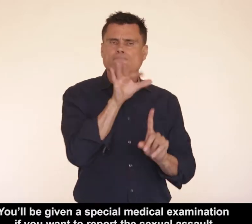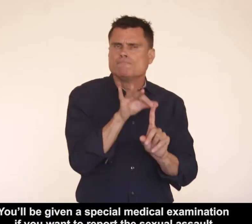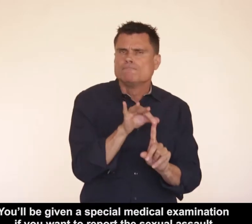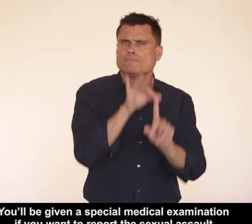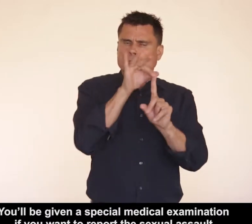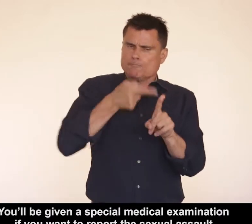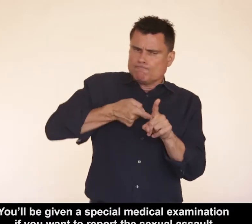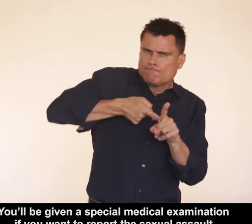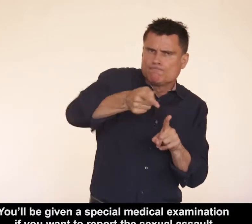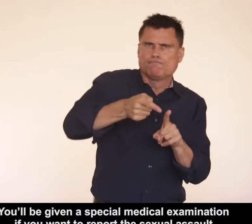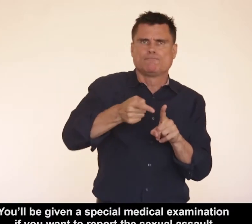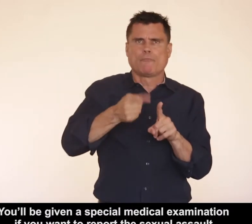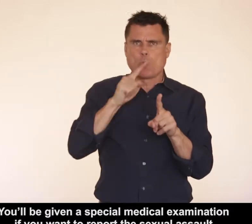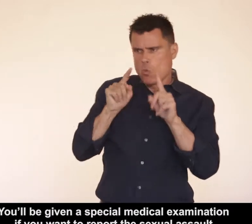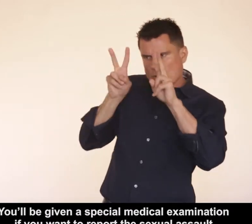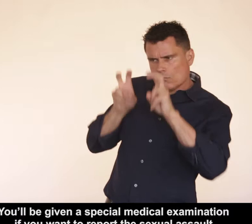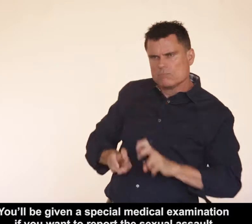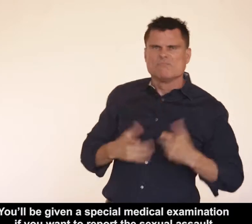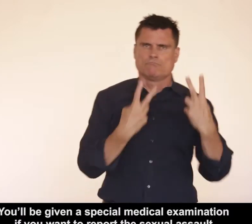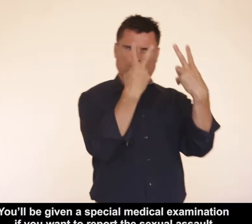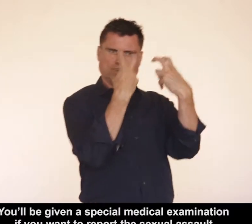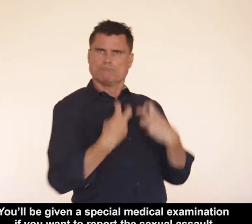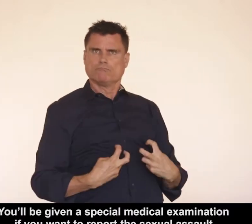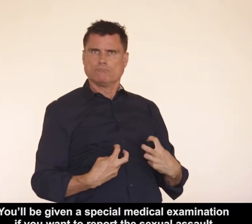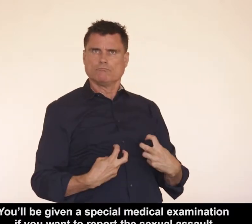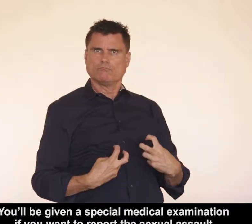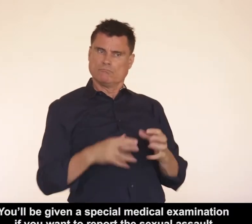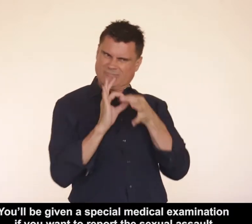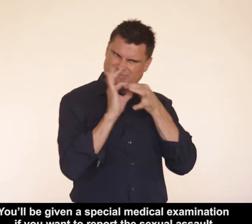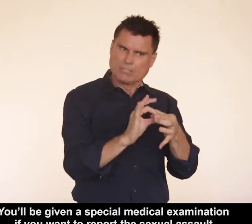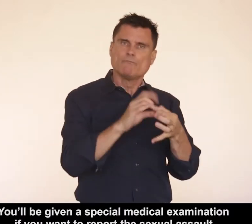You'll be given a special medical examination if you want to report the sexual assault.